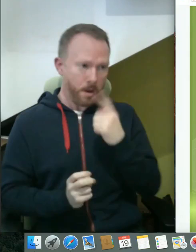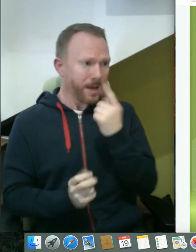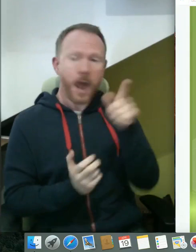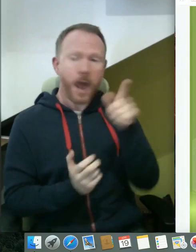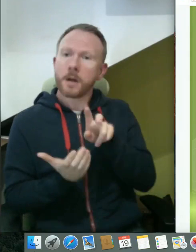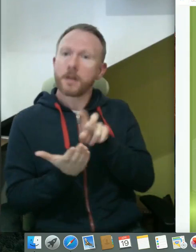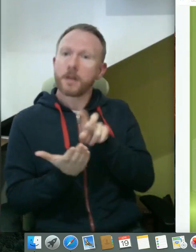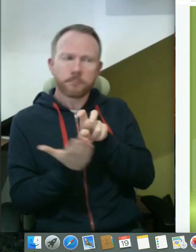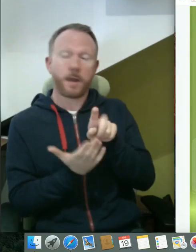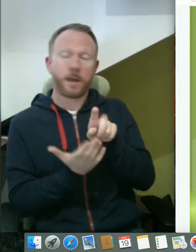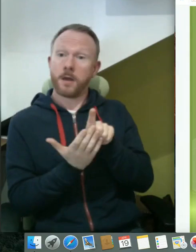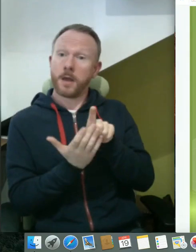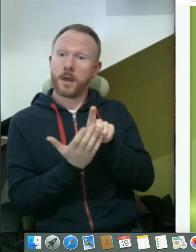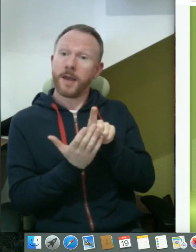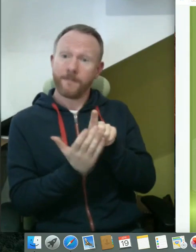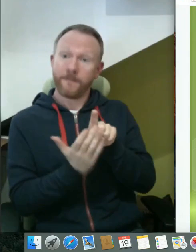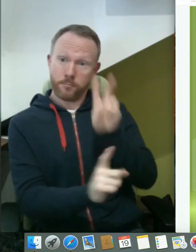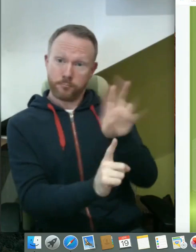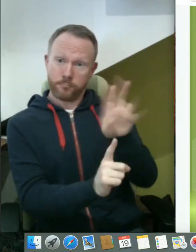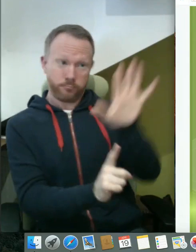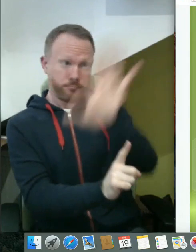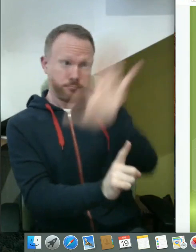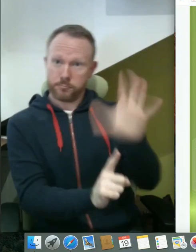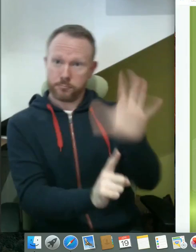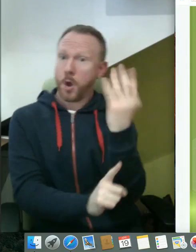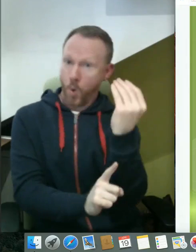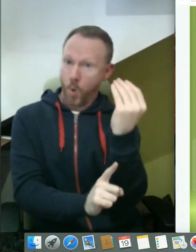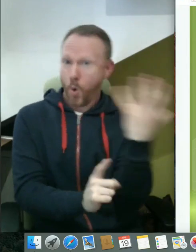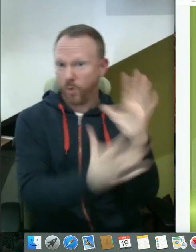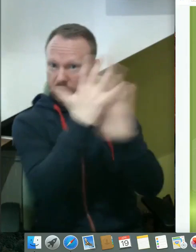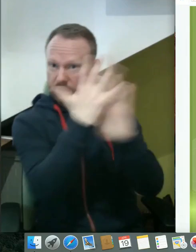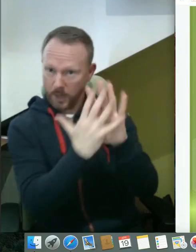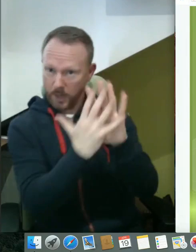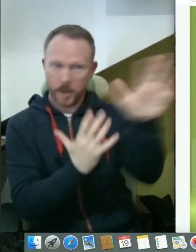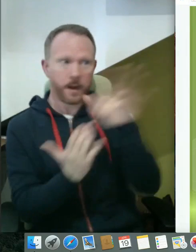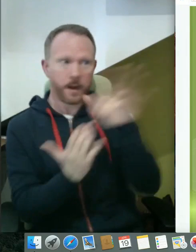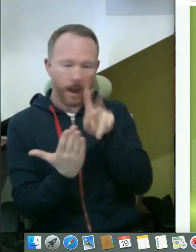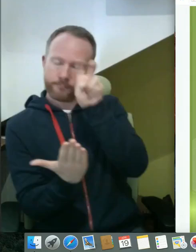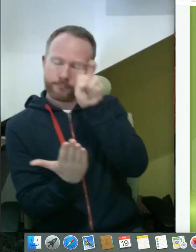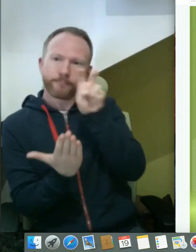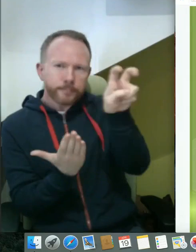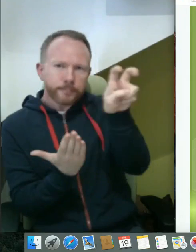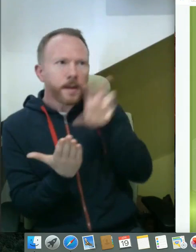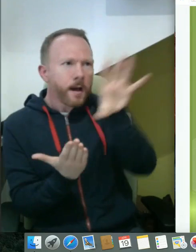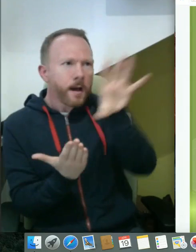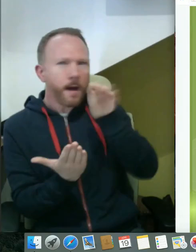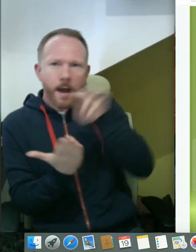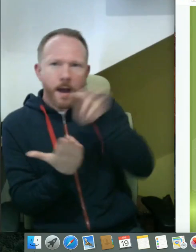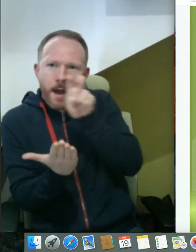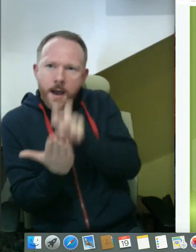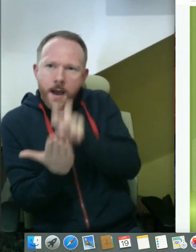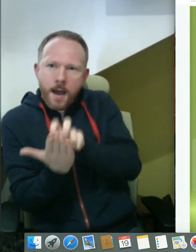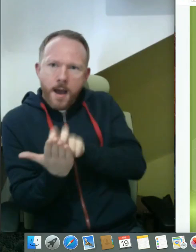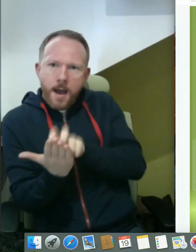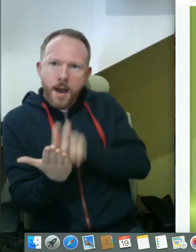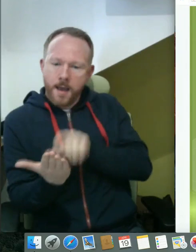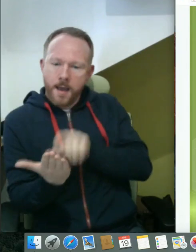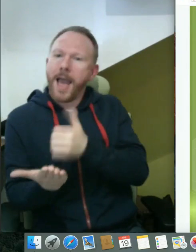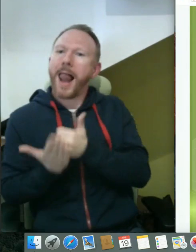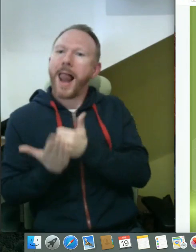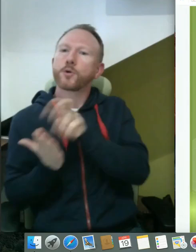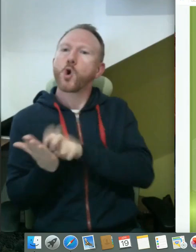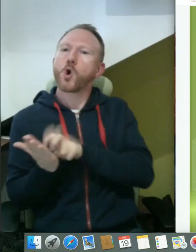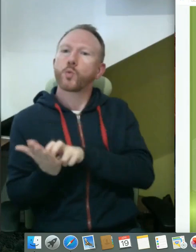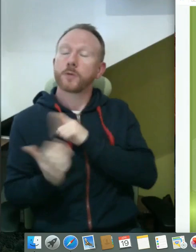are working consecutively and if the utterances are complex, then we're at risk of our